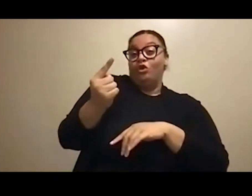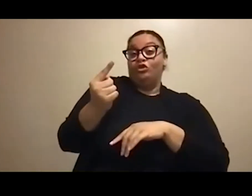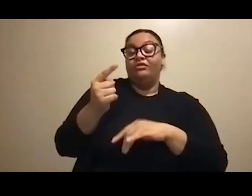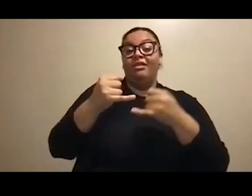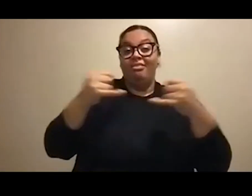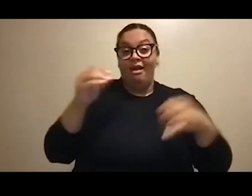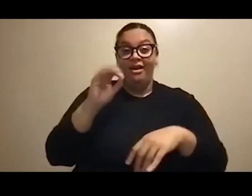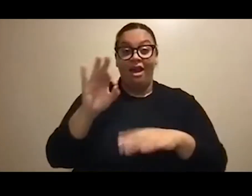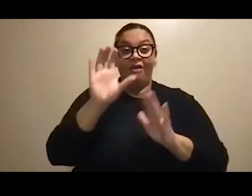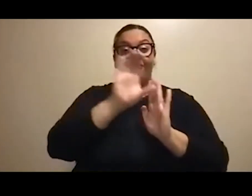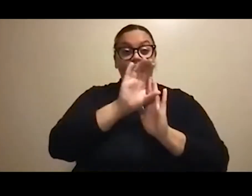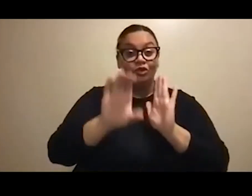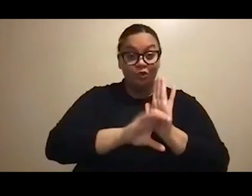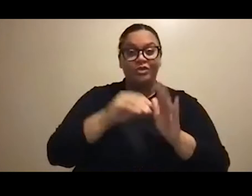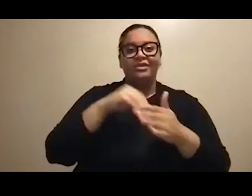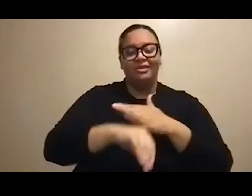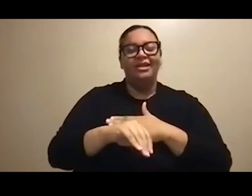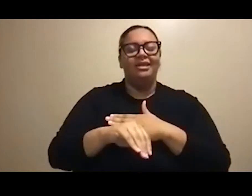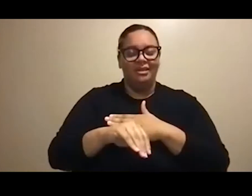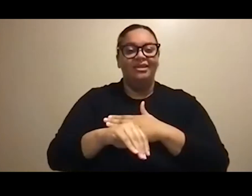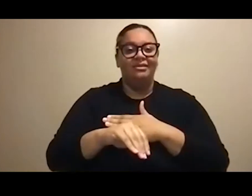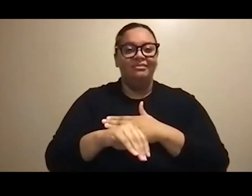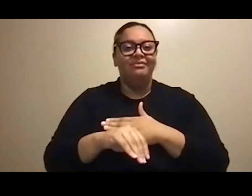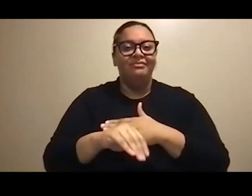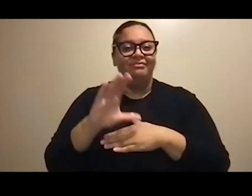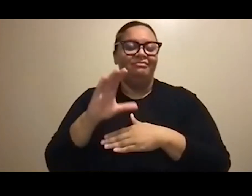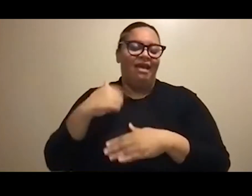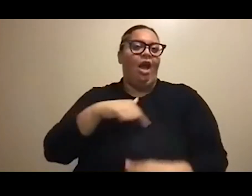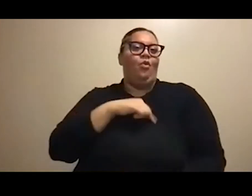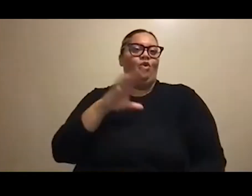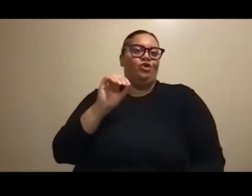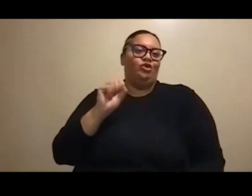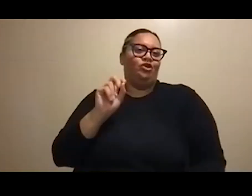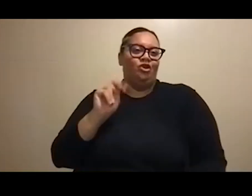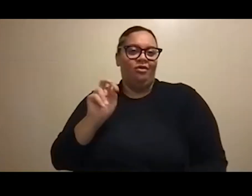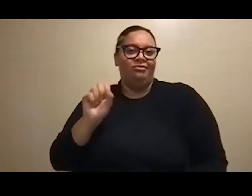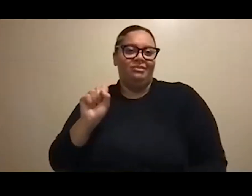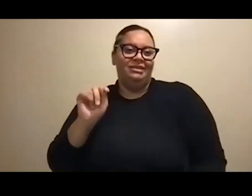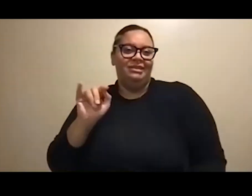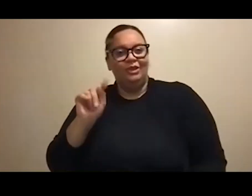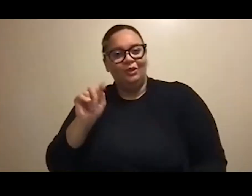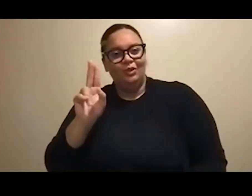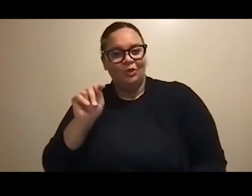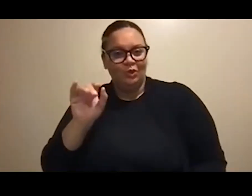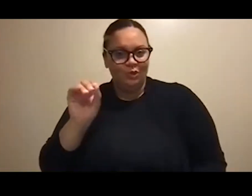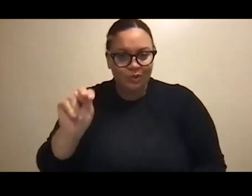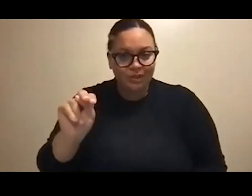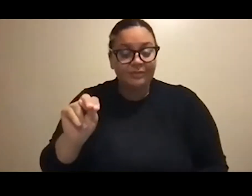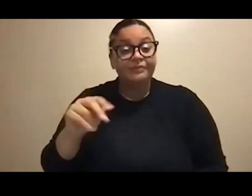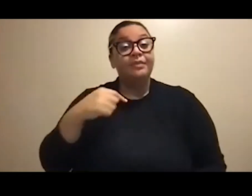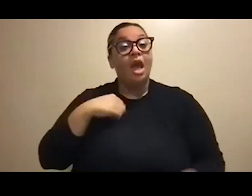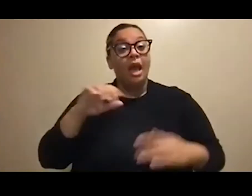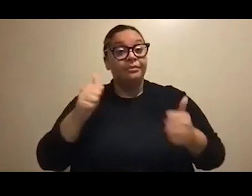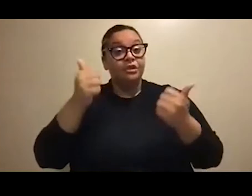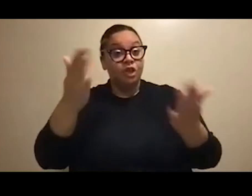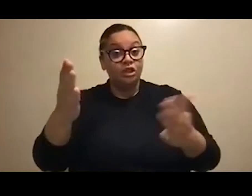We, the people of the United States, in order to form a more perfect union. What I'm suggesting is intellectual